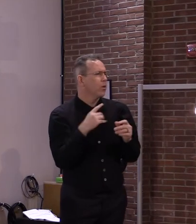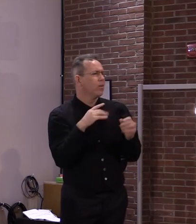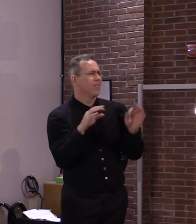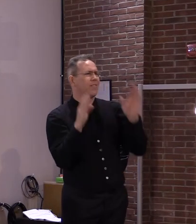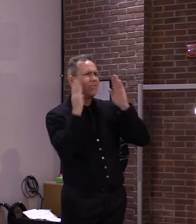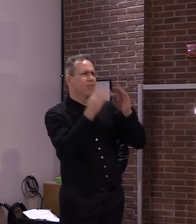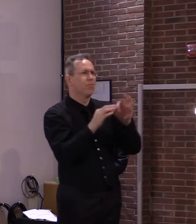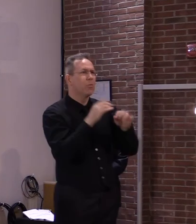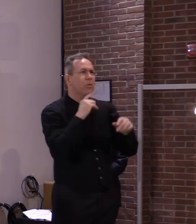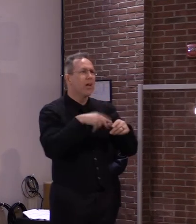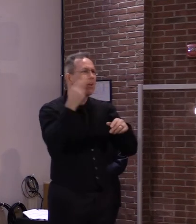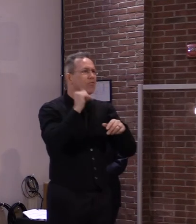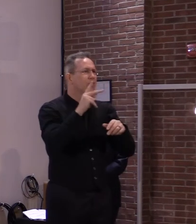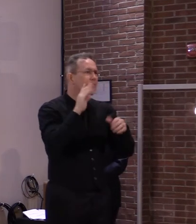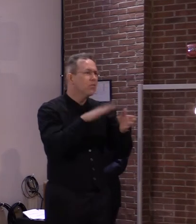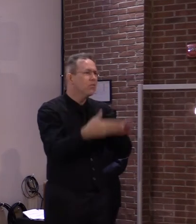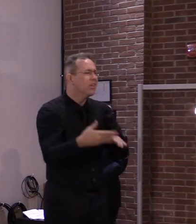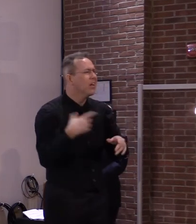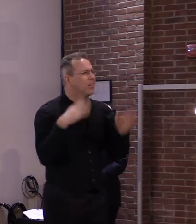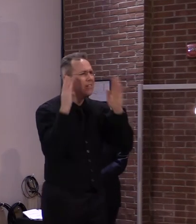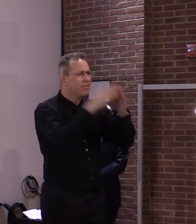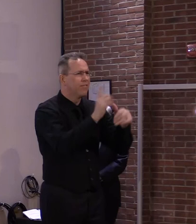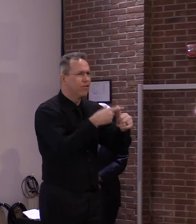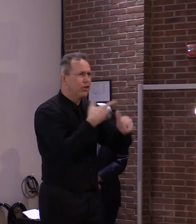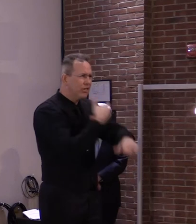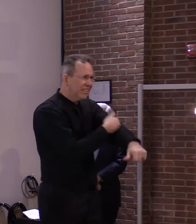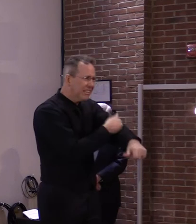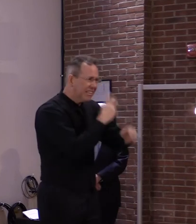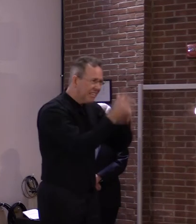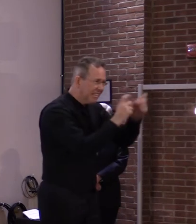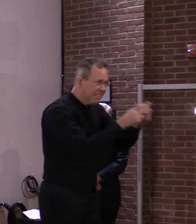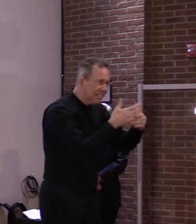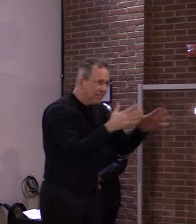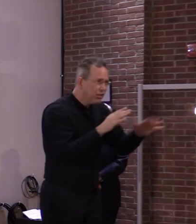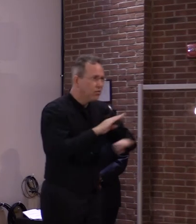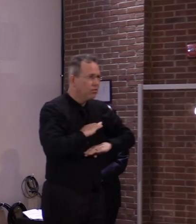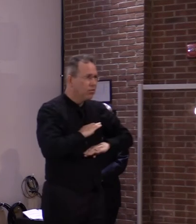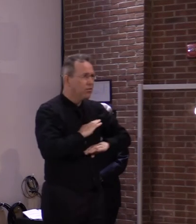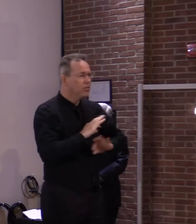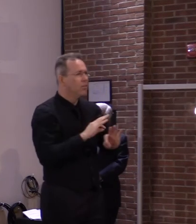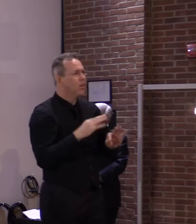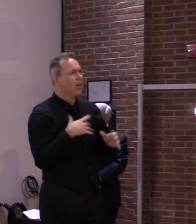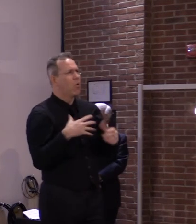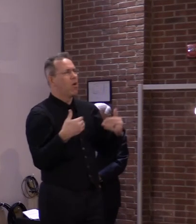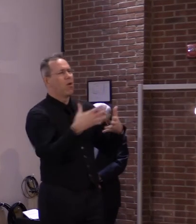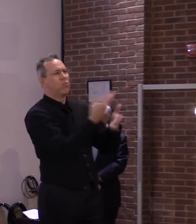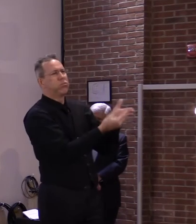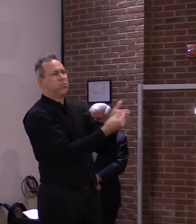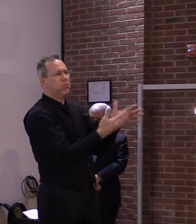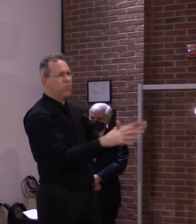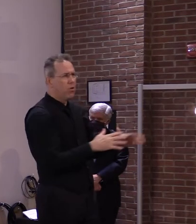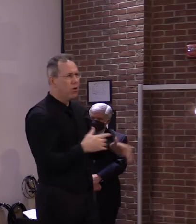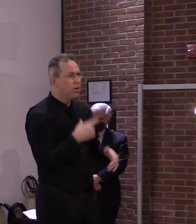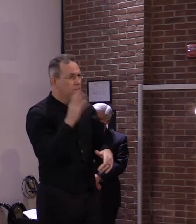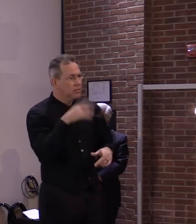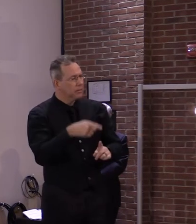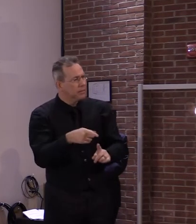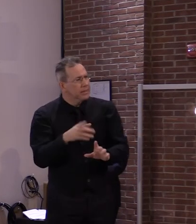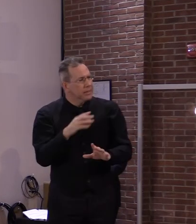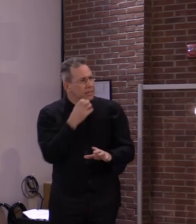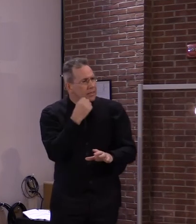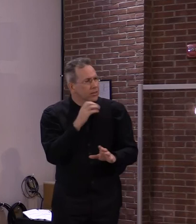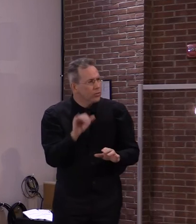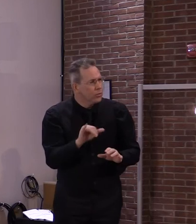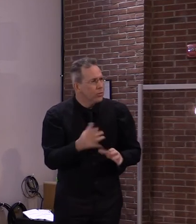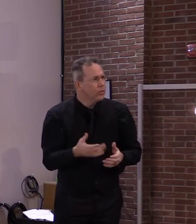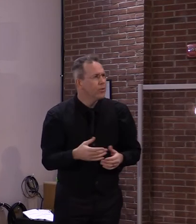it's challenging it's it's heartbreaking to be honest at times and i would love to see more vaccines so we can make these